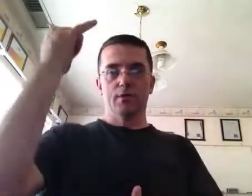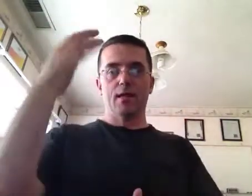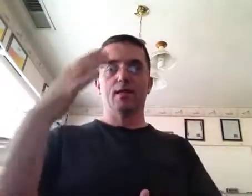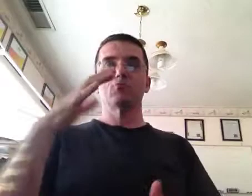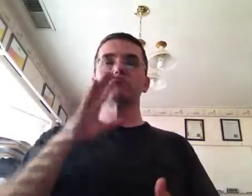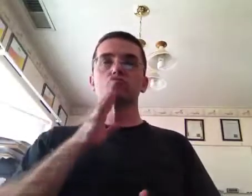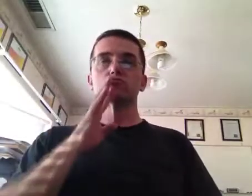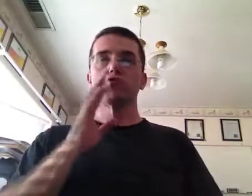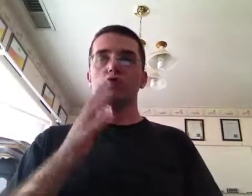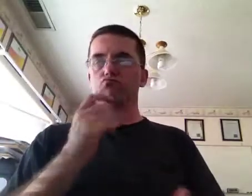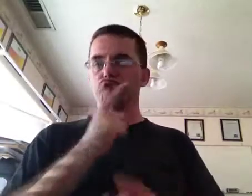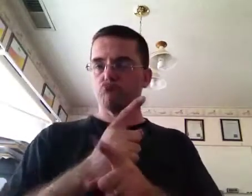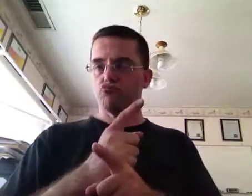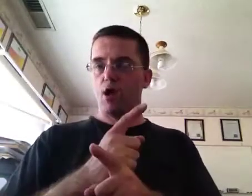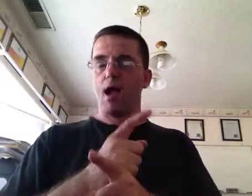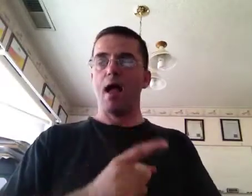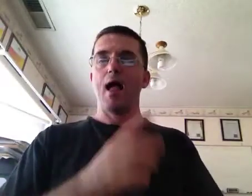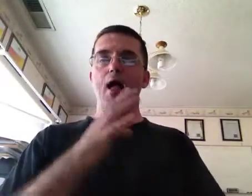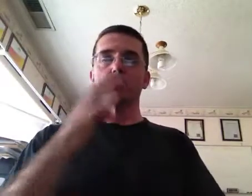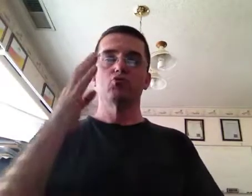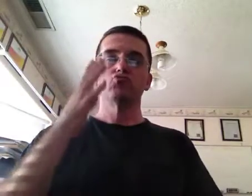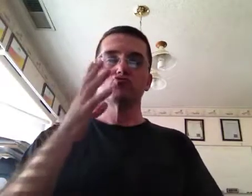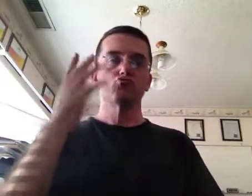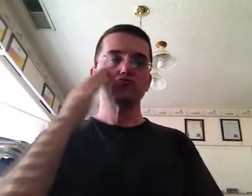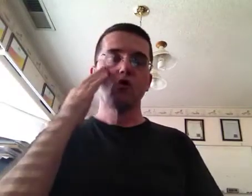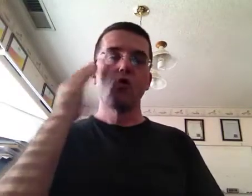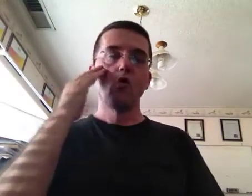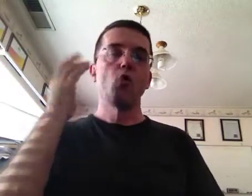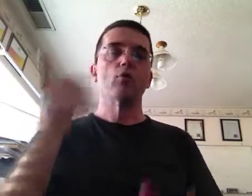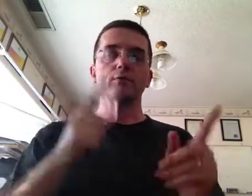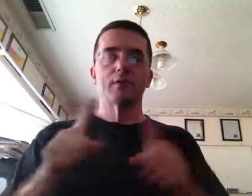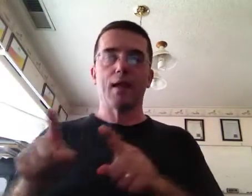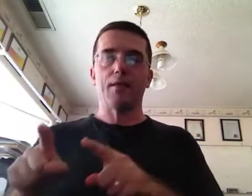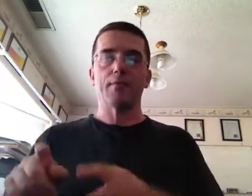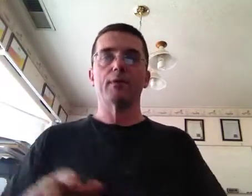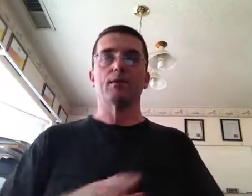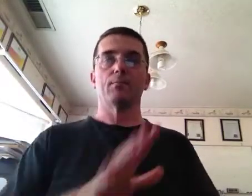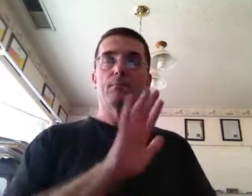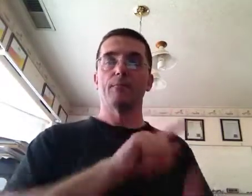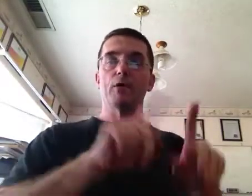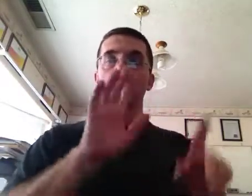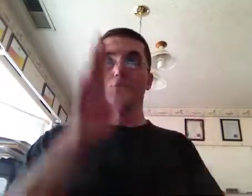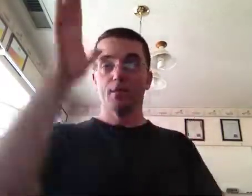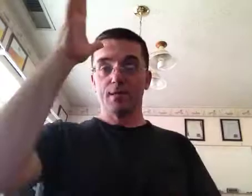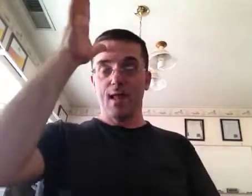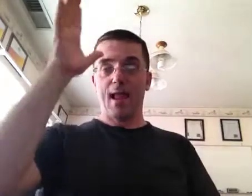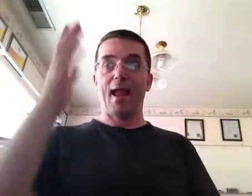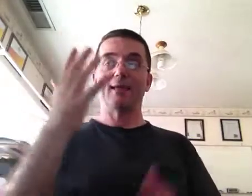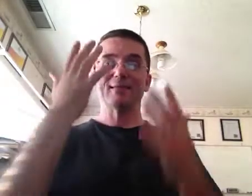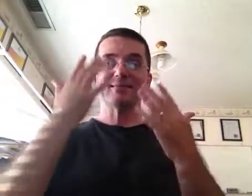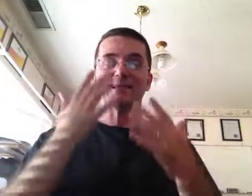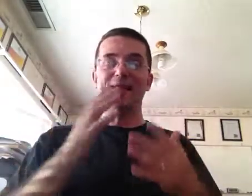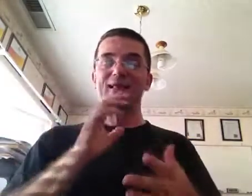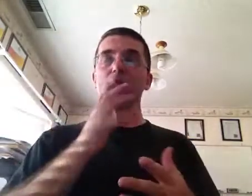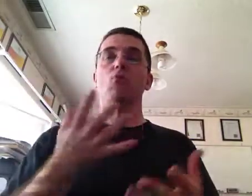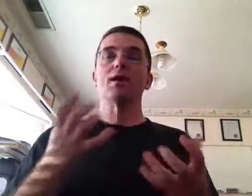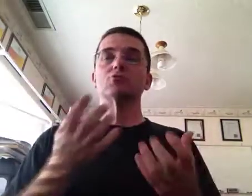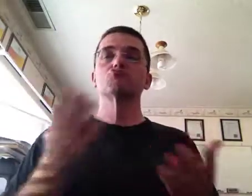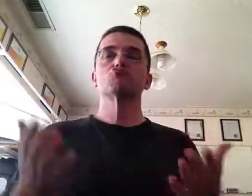You know what's going on. Your dad just has boundary issues. And the sad thing is, it's not that he doesn't want good things for you. It's just that he's a